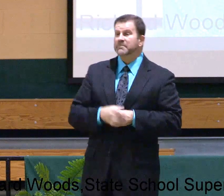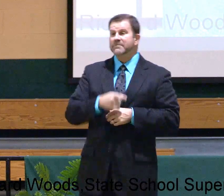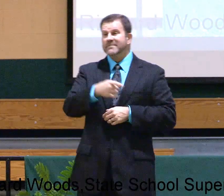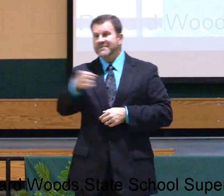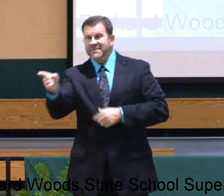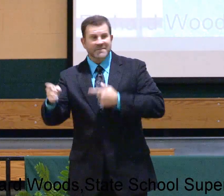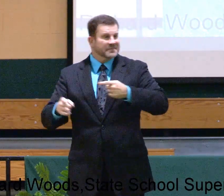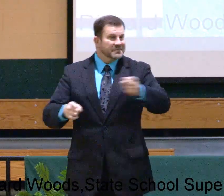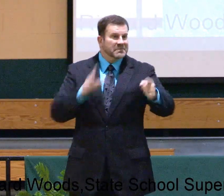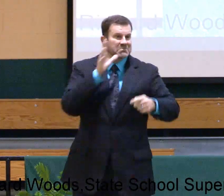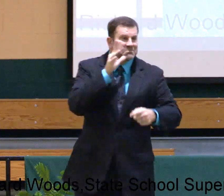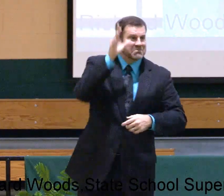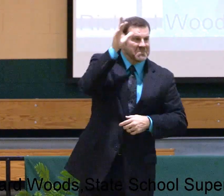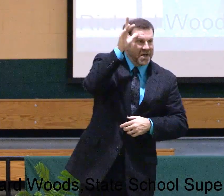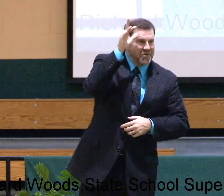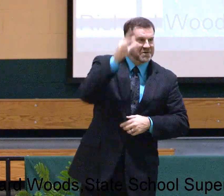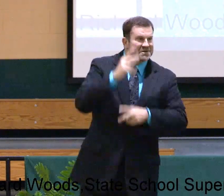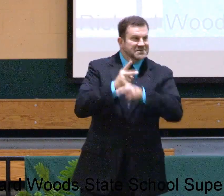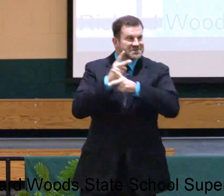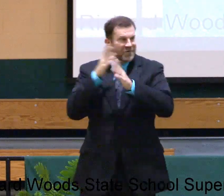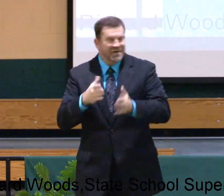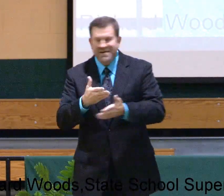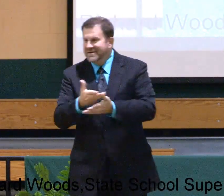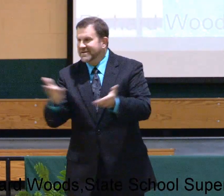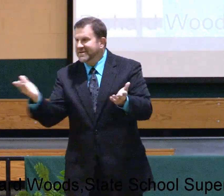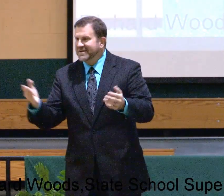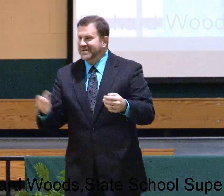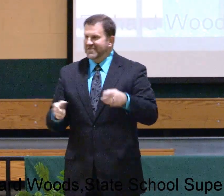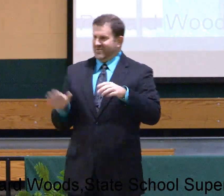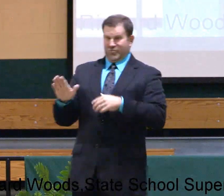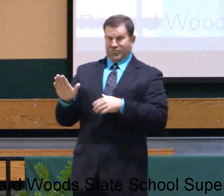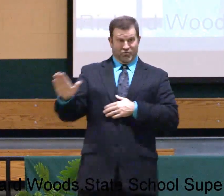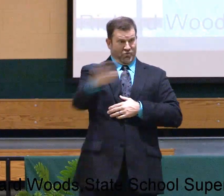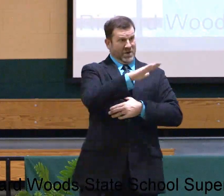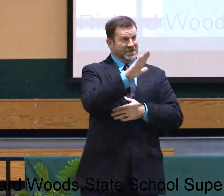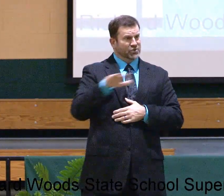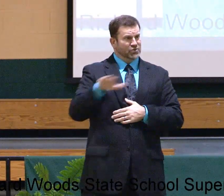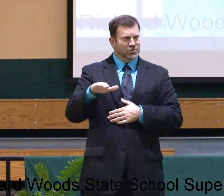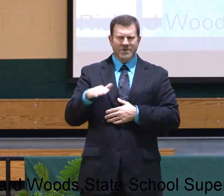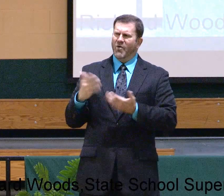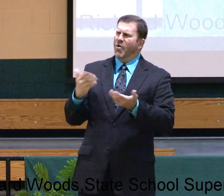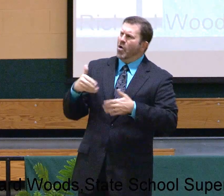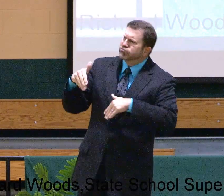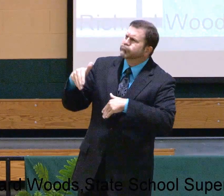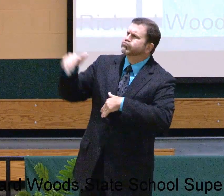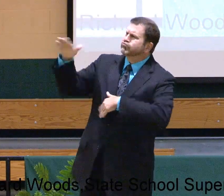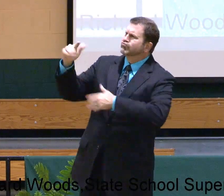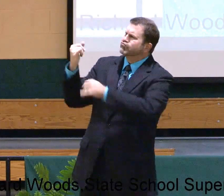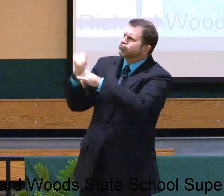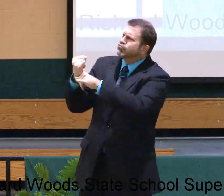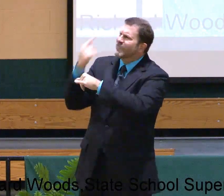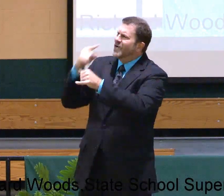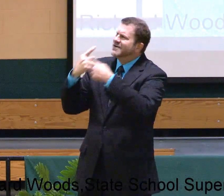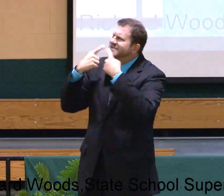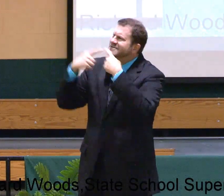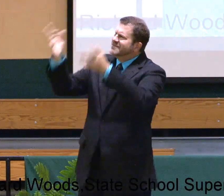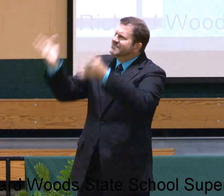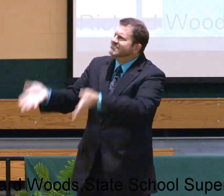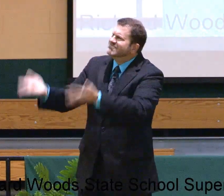guardians for giving these children, the opportunity to succeed. And so I wish you the very best in